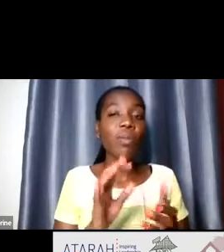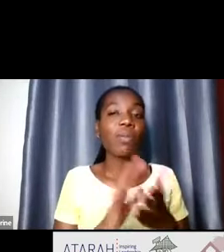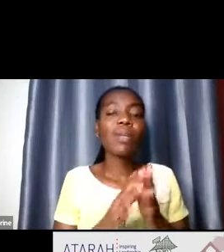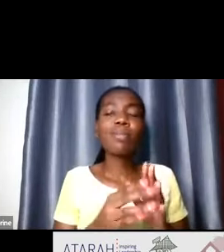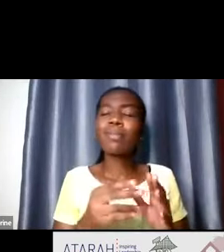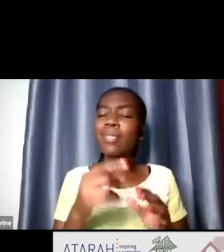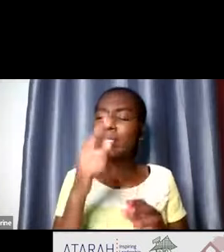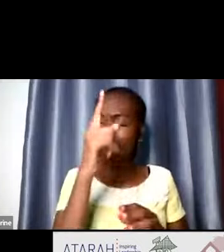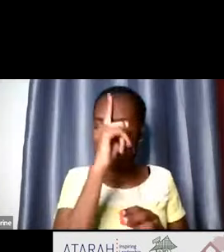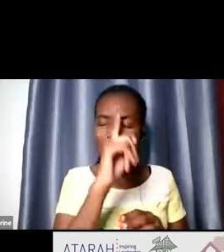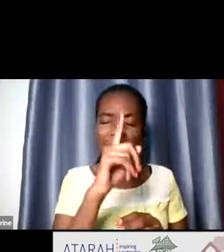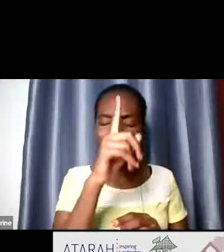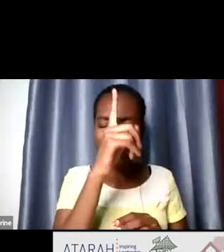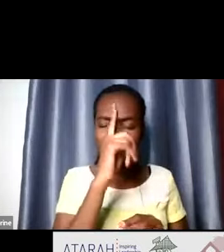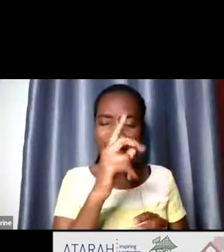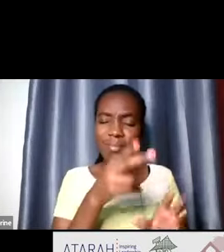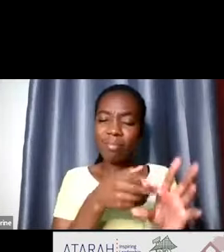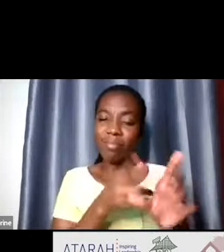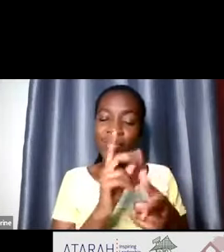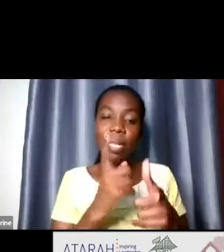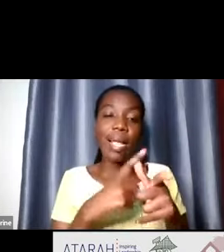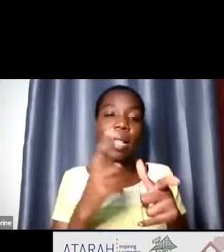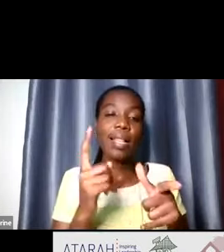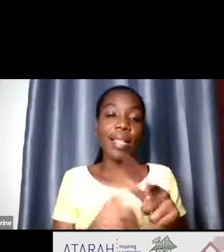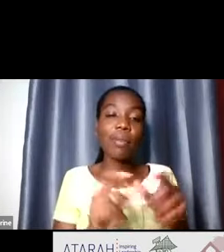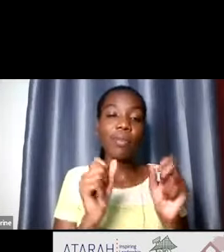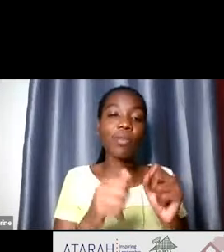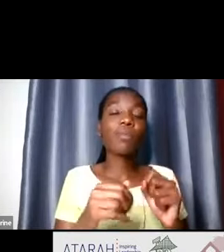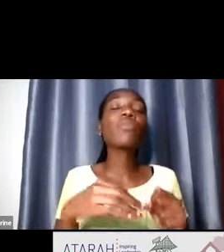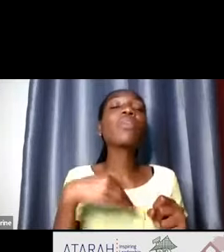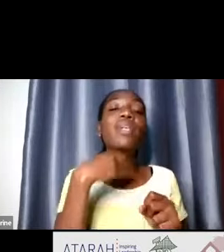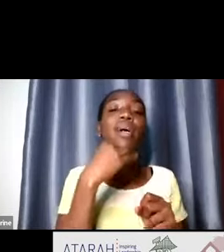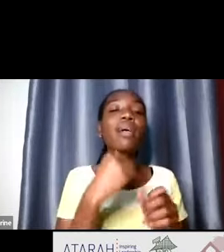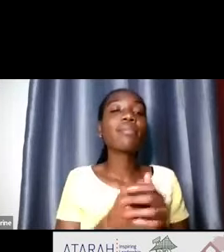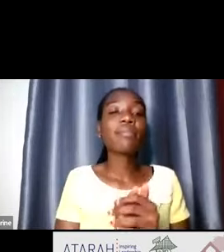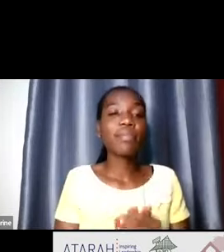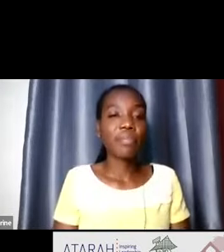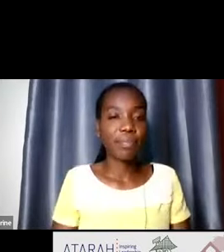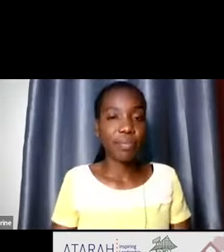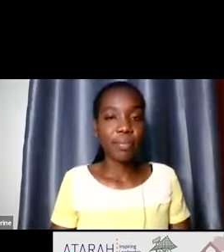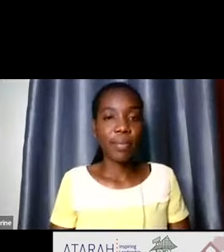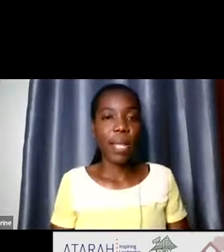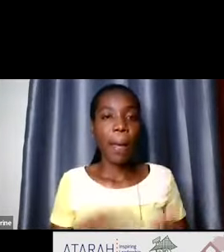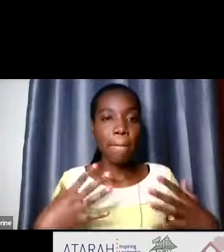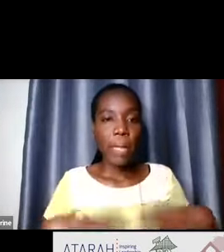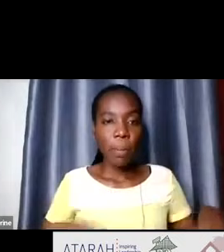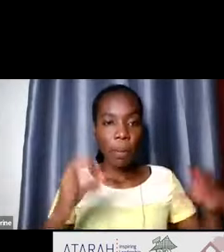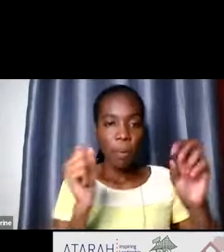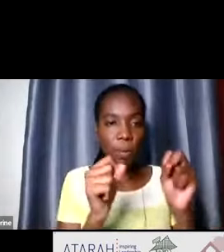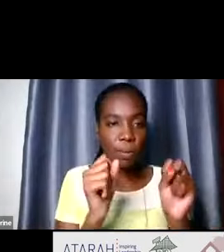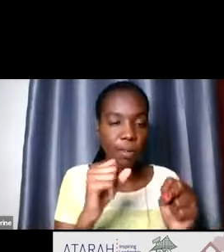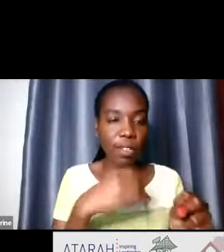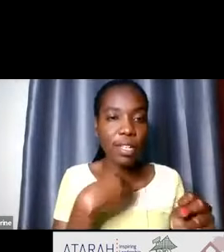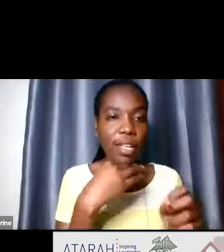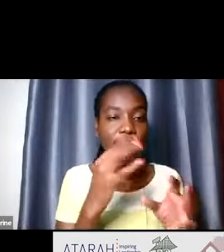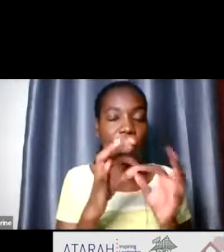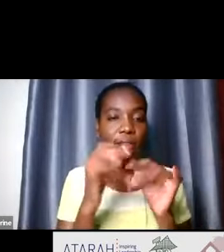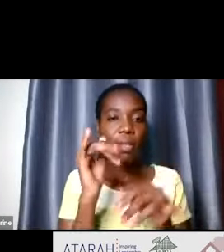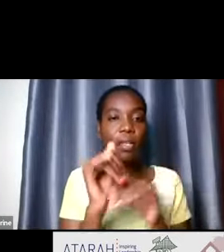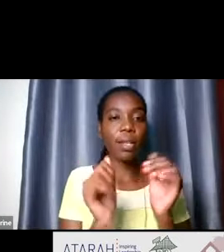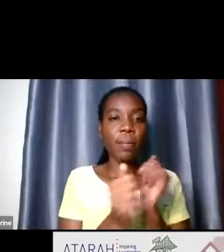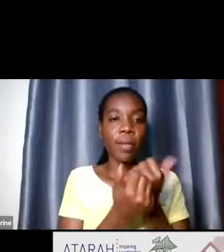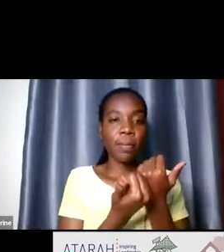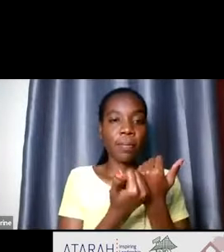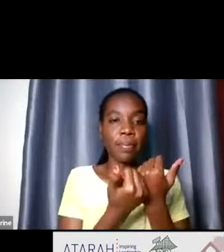withdrawal that is associated and has led to death. People can actually die if that happens.